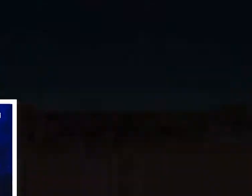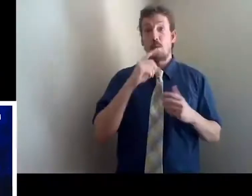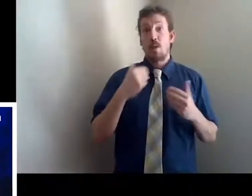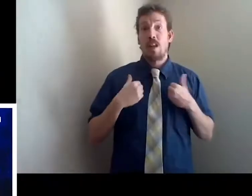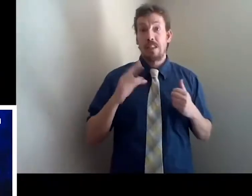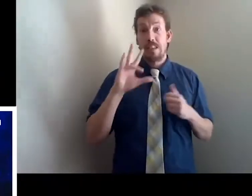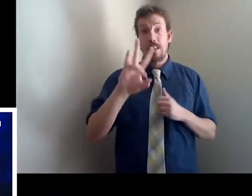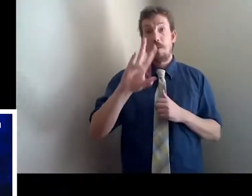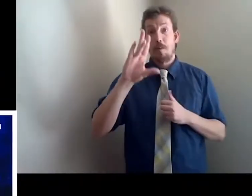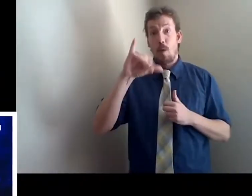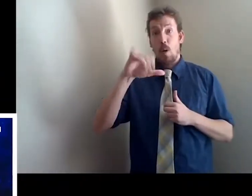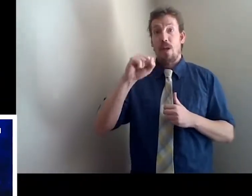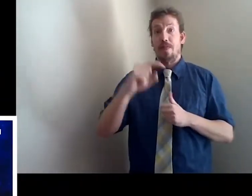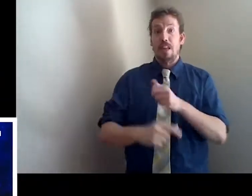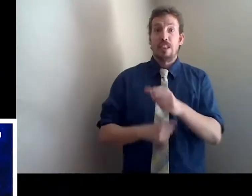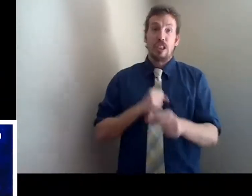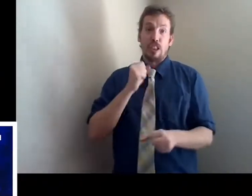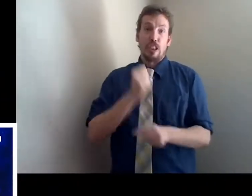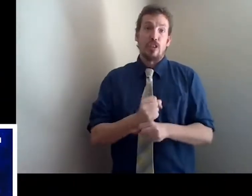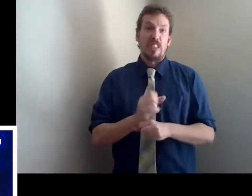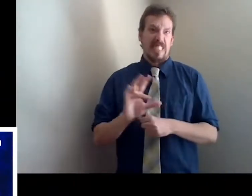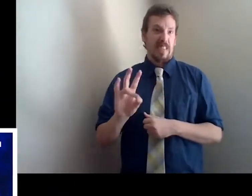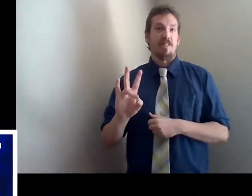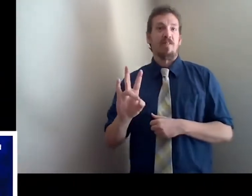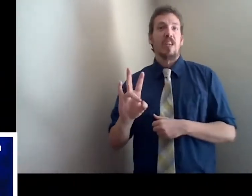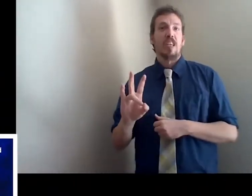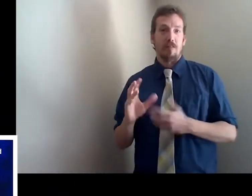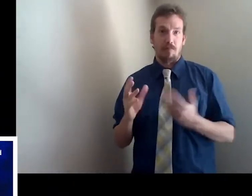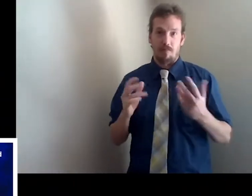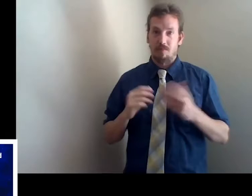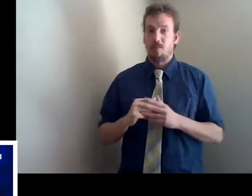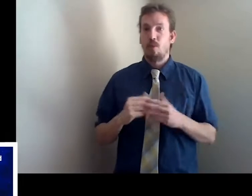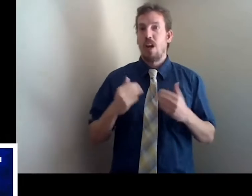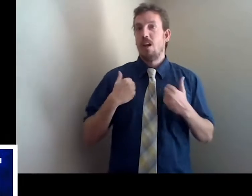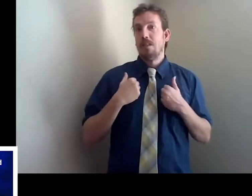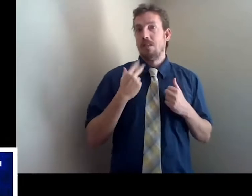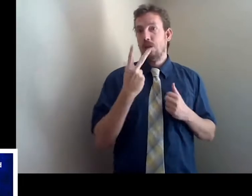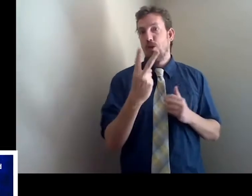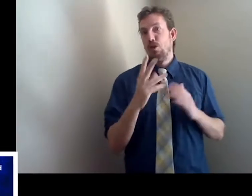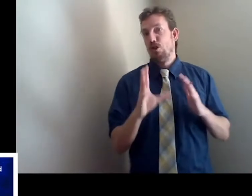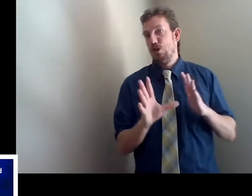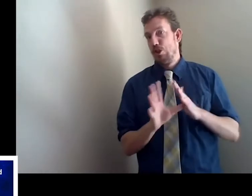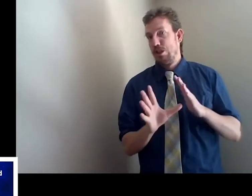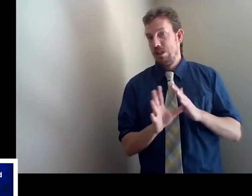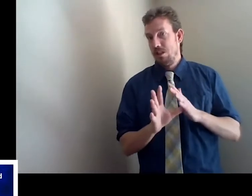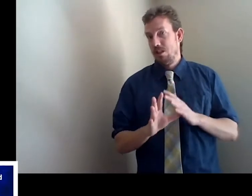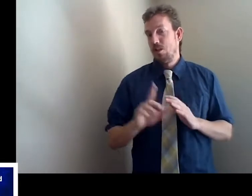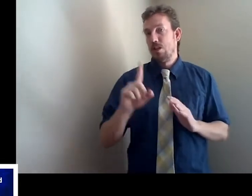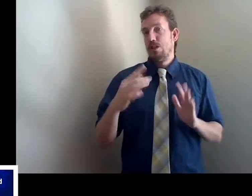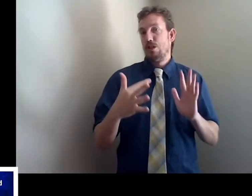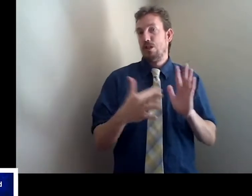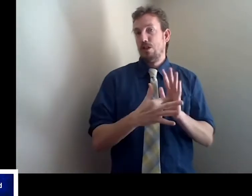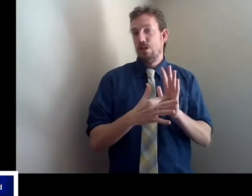A large group of runners stand at a starting line and begin running. This year we had 7 boys on our